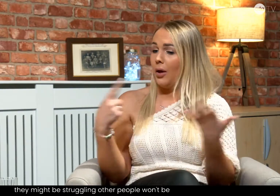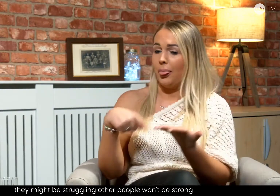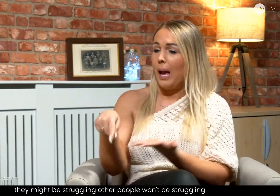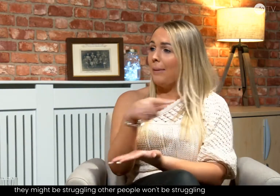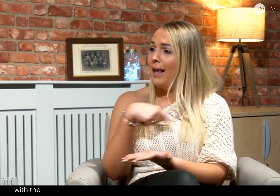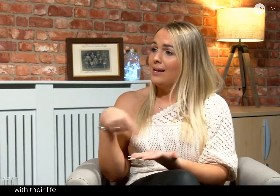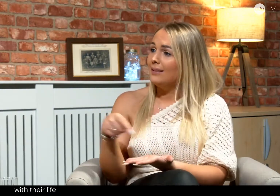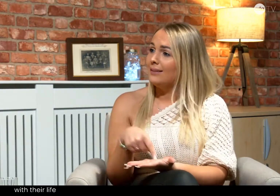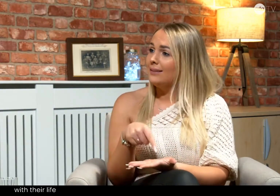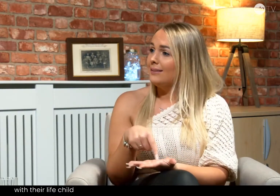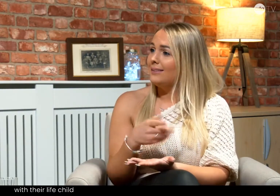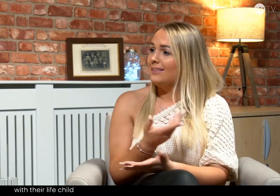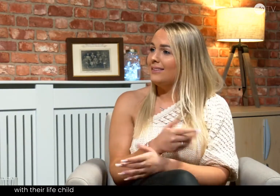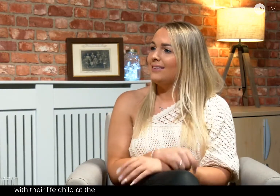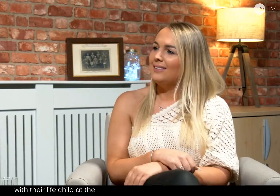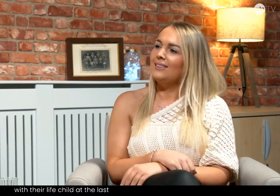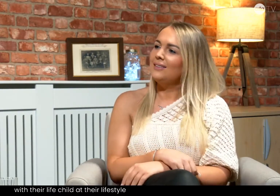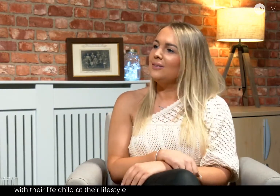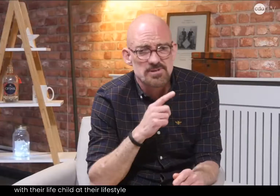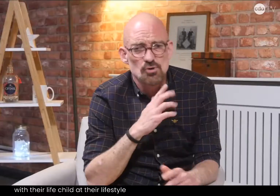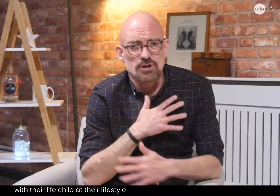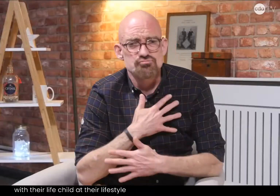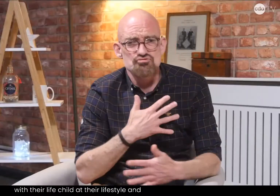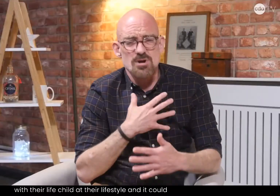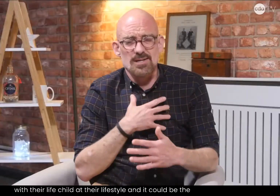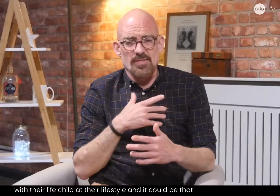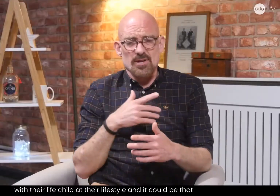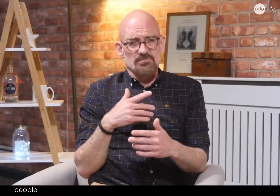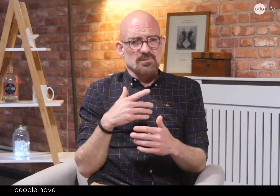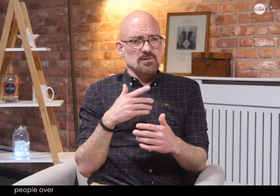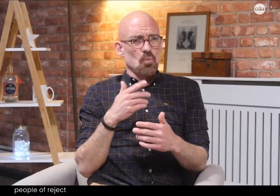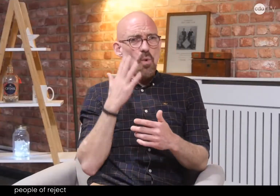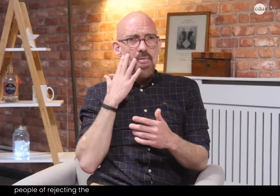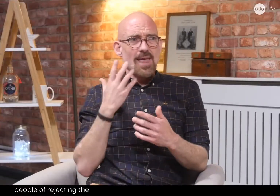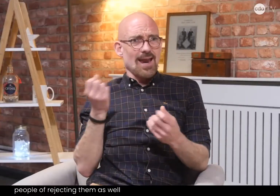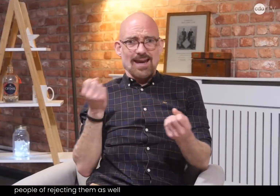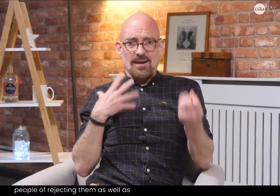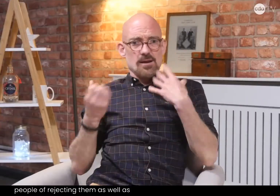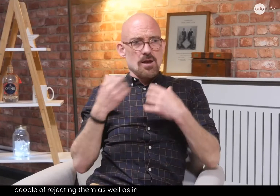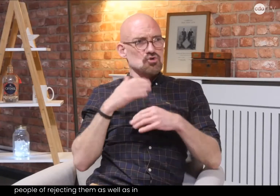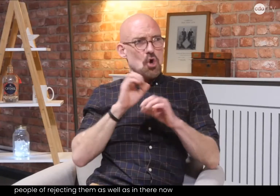lifestyle, and it could be that people are rejecting them as well as in their life.